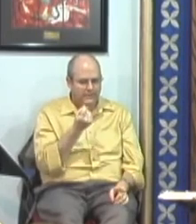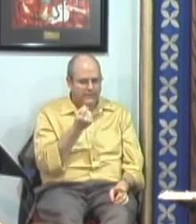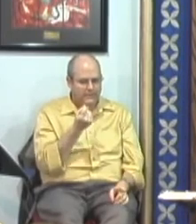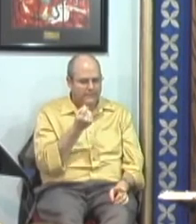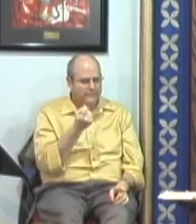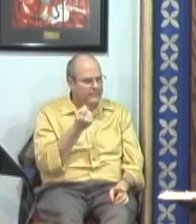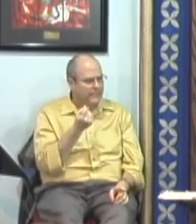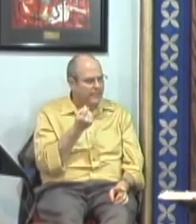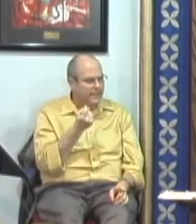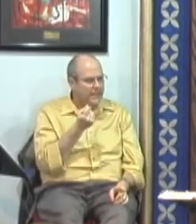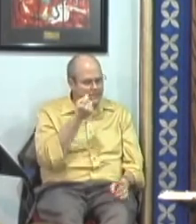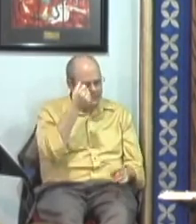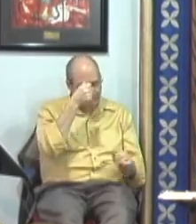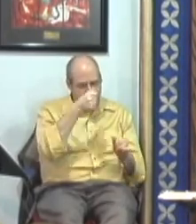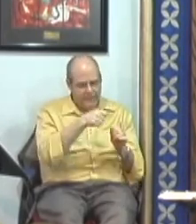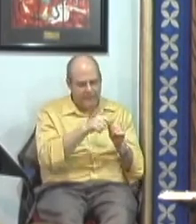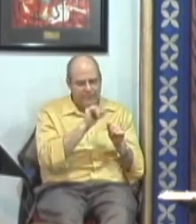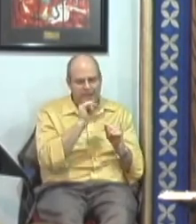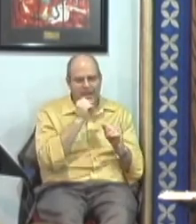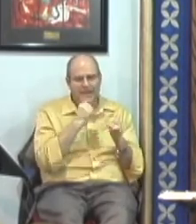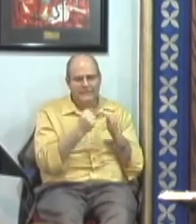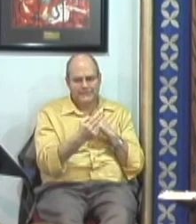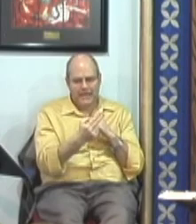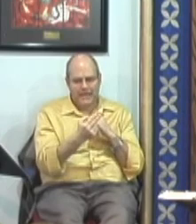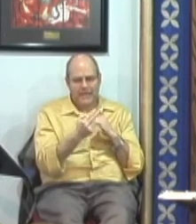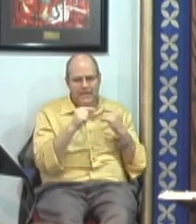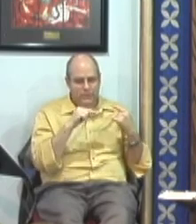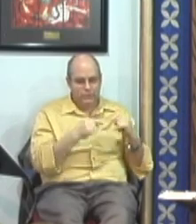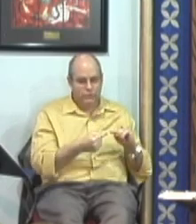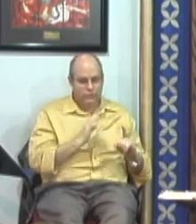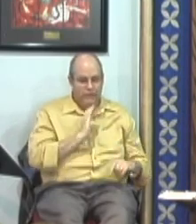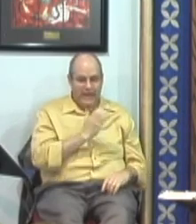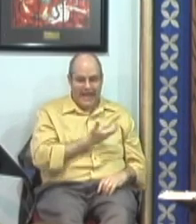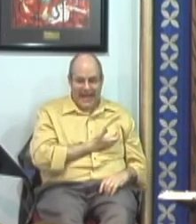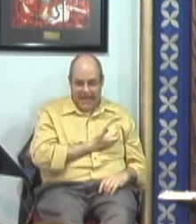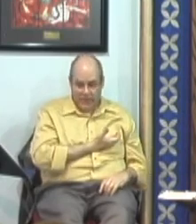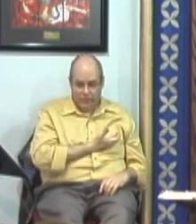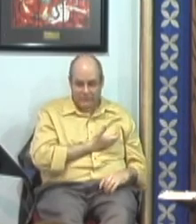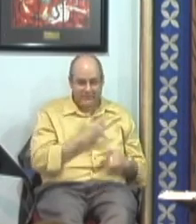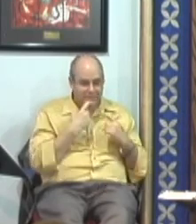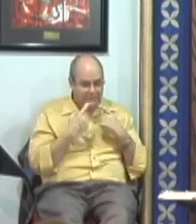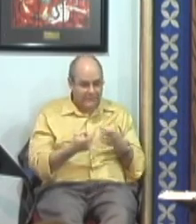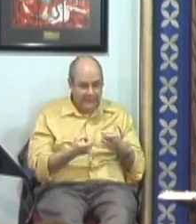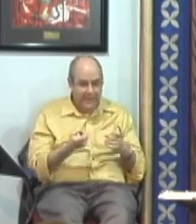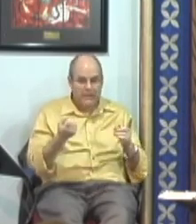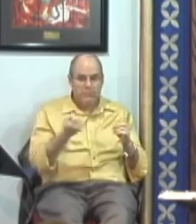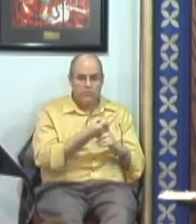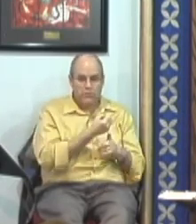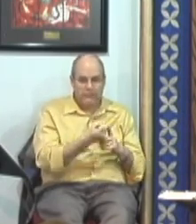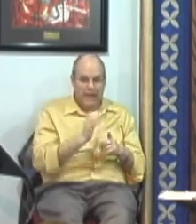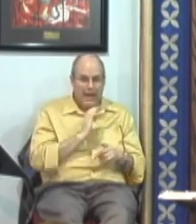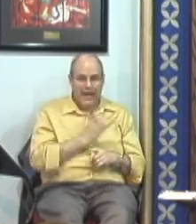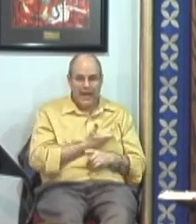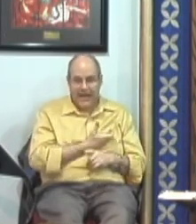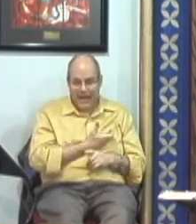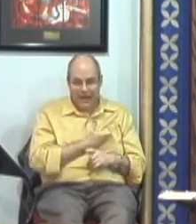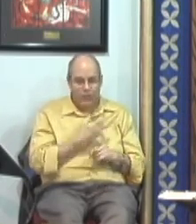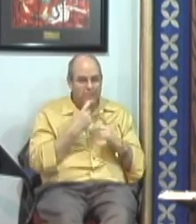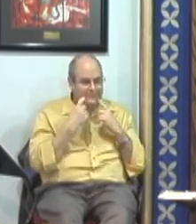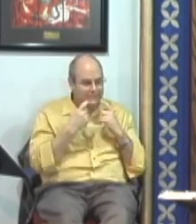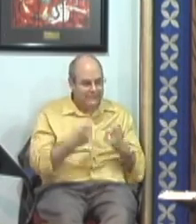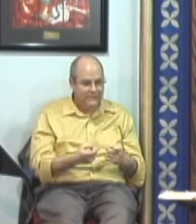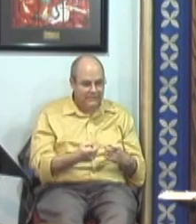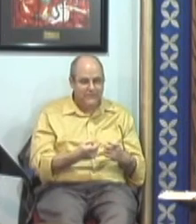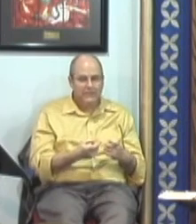you just remember this from Isaiah, he was wounded for what? Our transgressions. He was bruised for our iniquities. He was chastised for